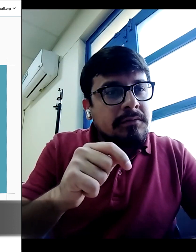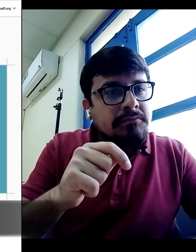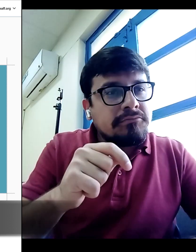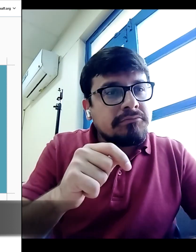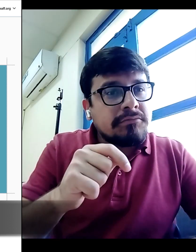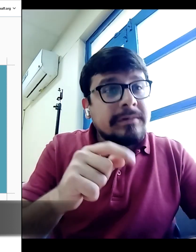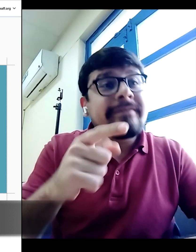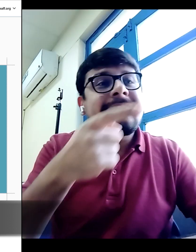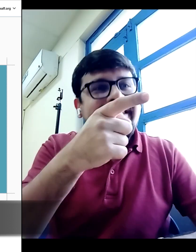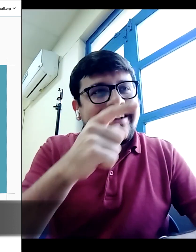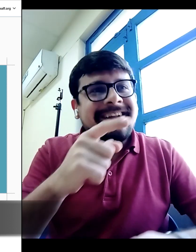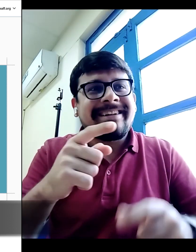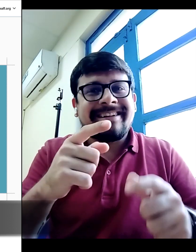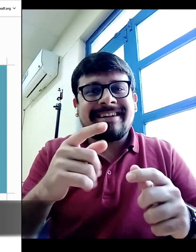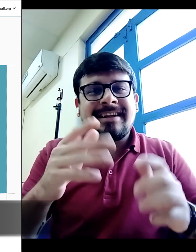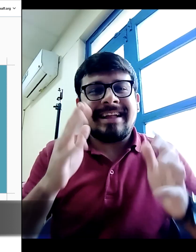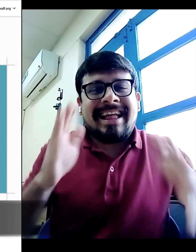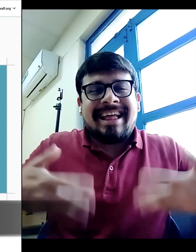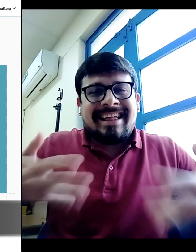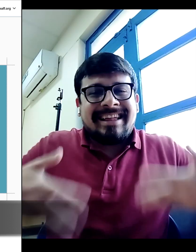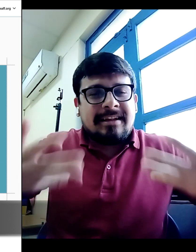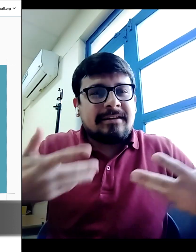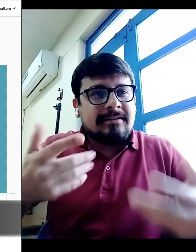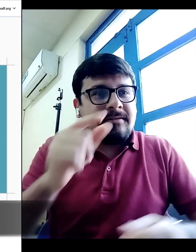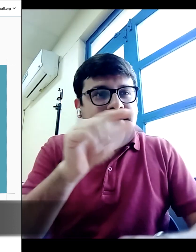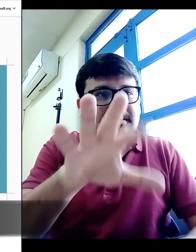I can use a symbol for an aeroplane.